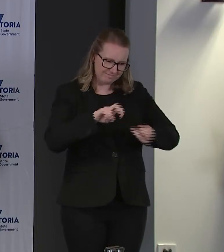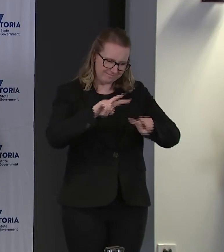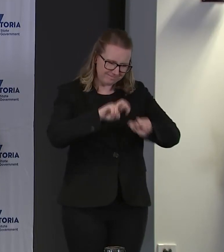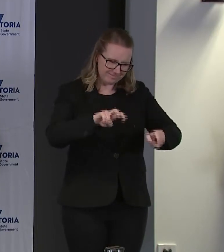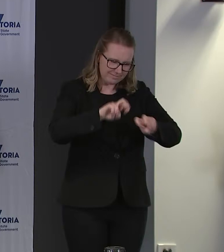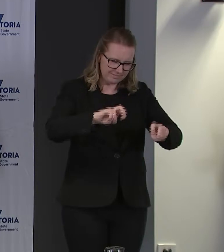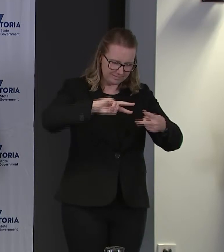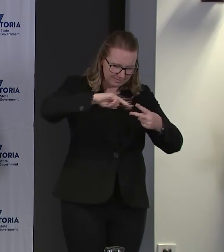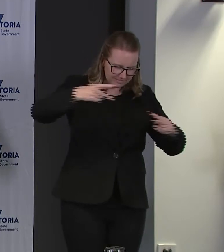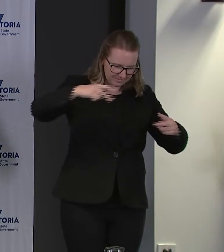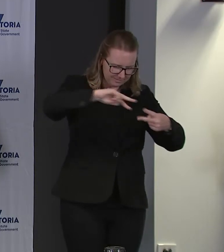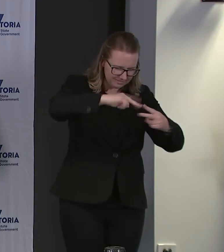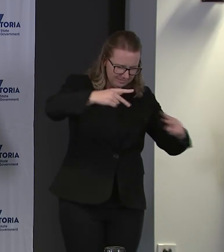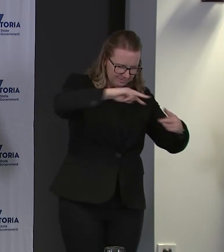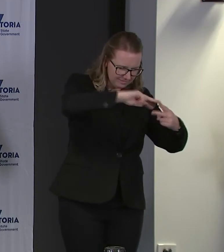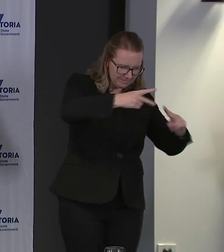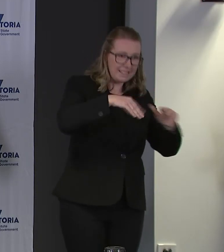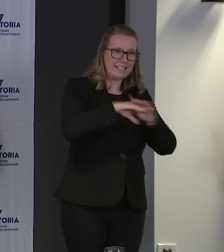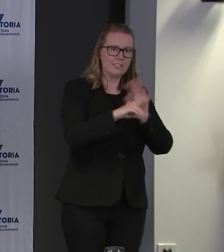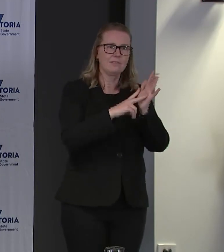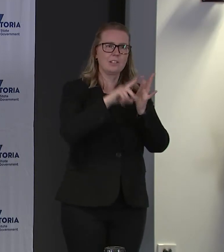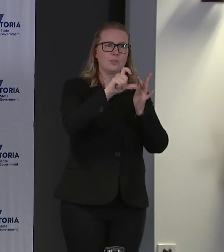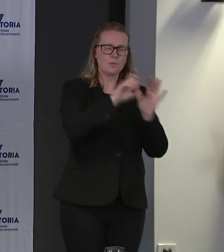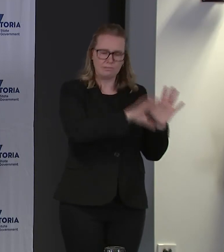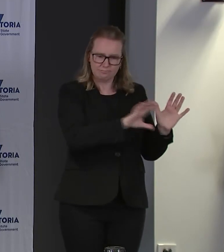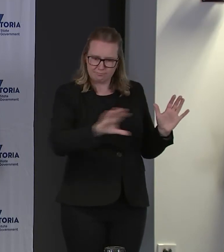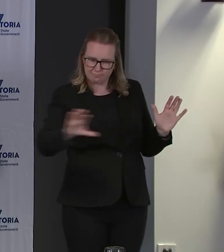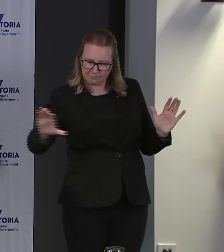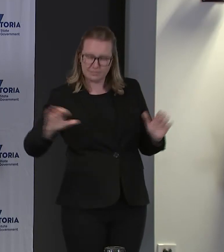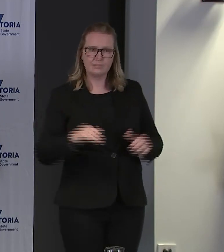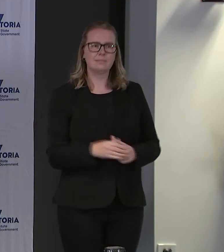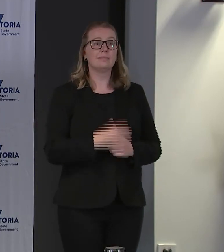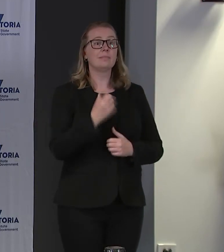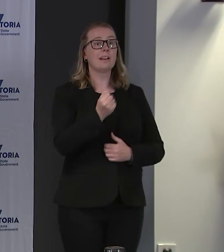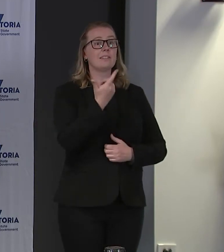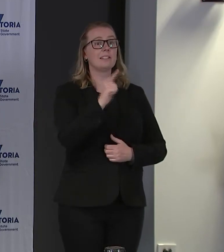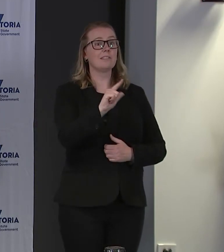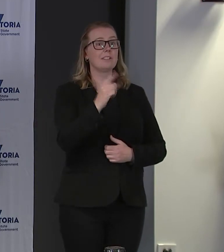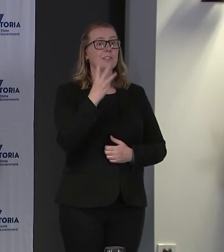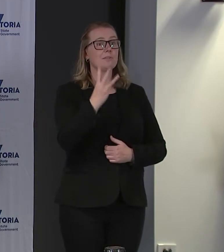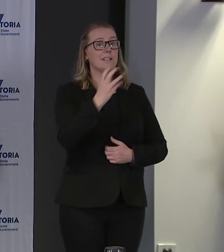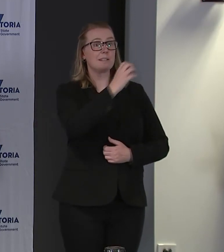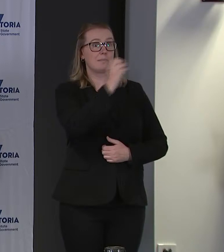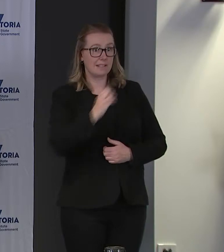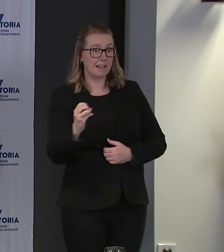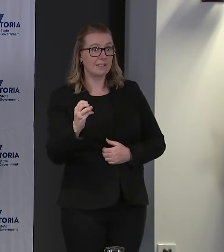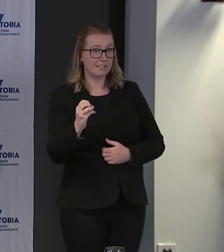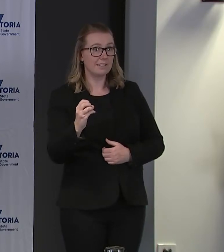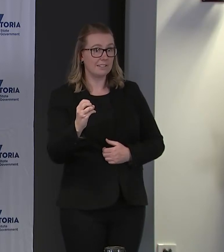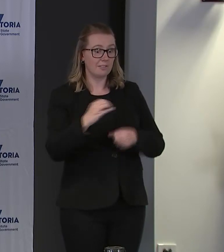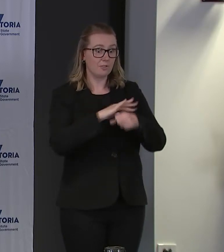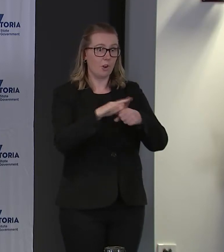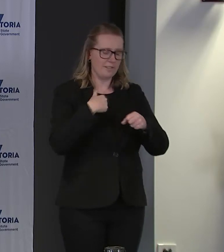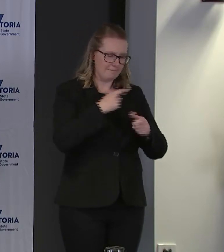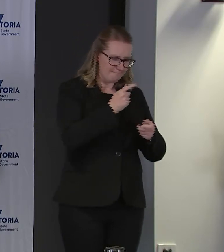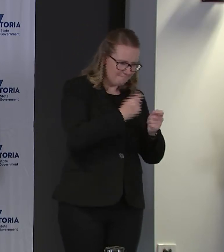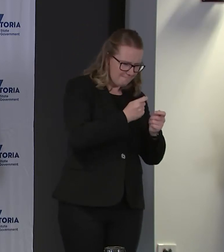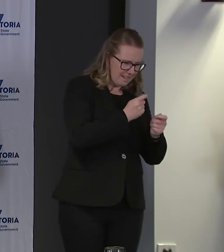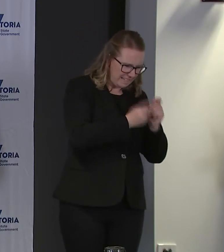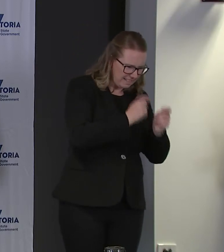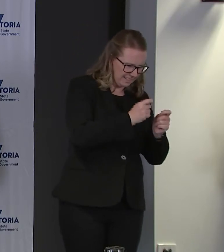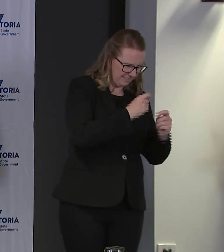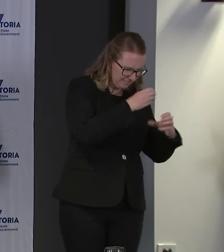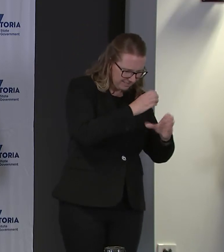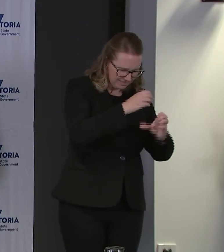that are occurring right here in Victoria. We've done 73% of those cases, and in the next 24